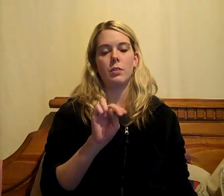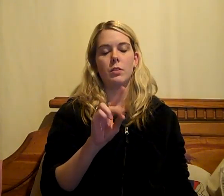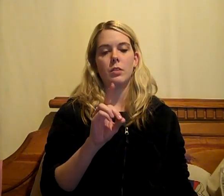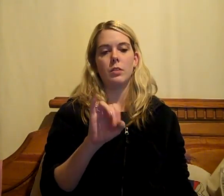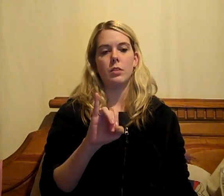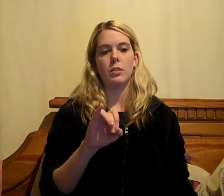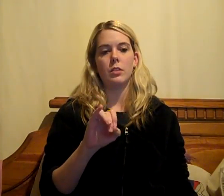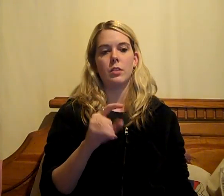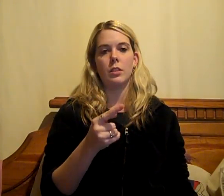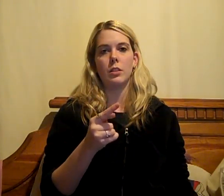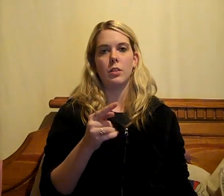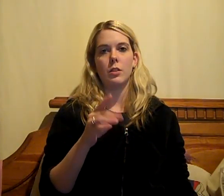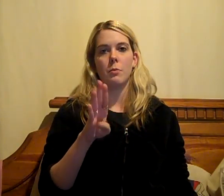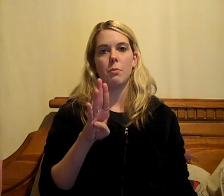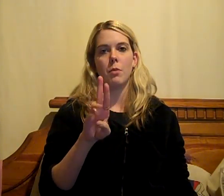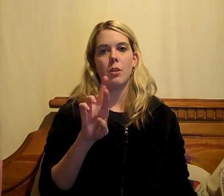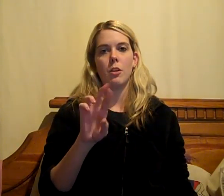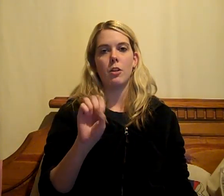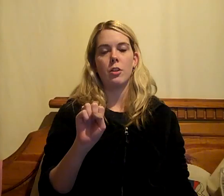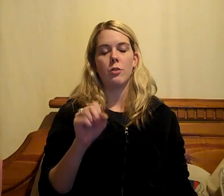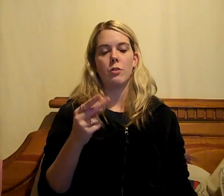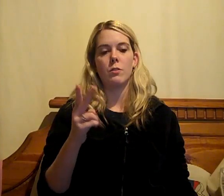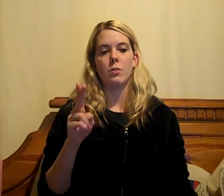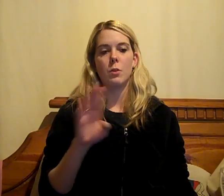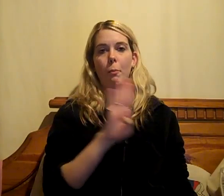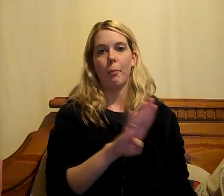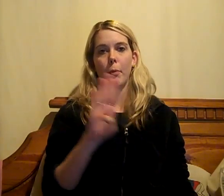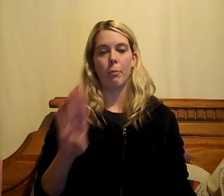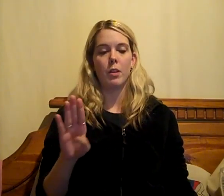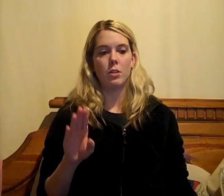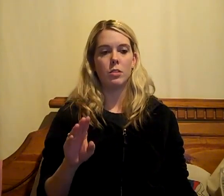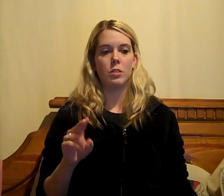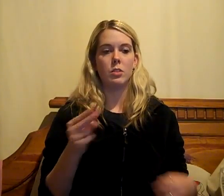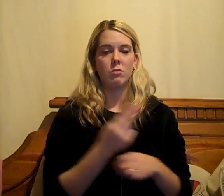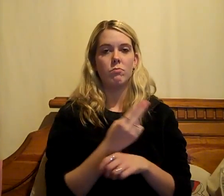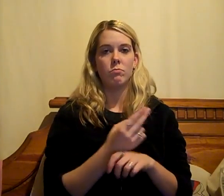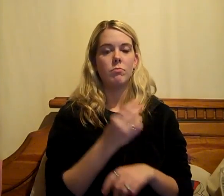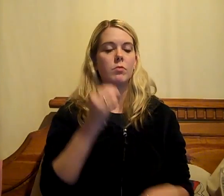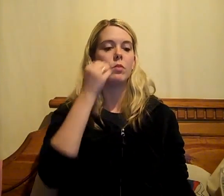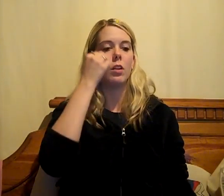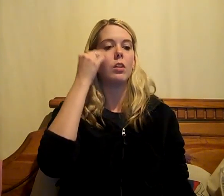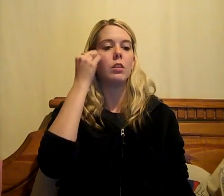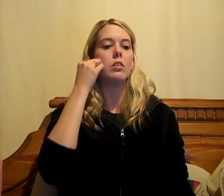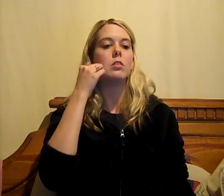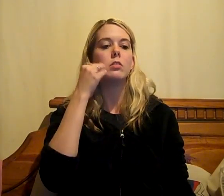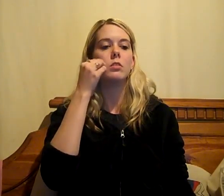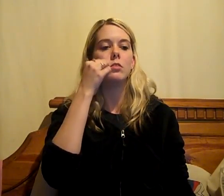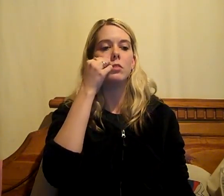and I just want to blend out the edges a bit because I don't want it to be like harsh black